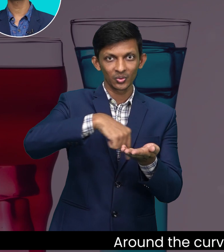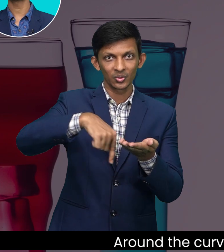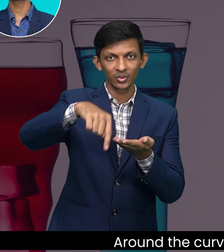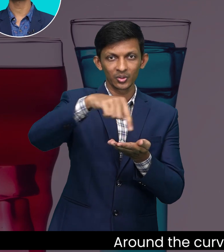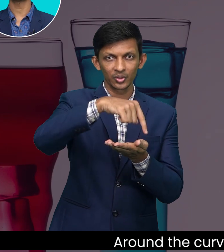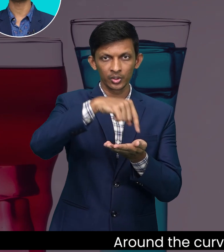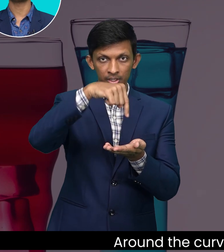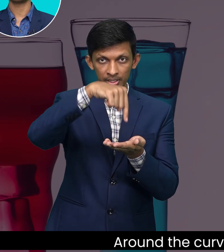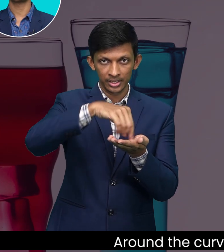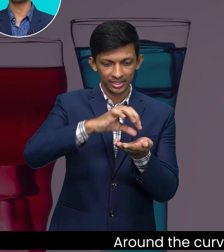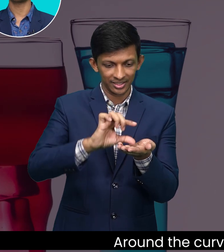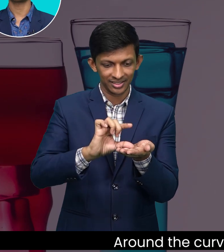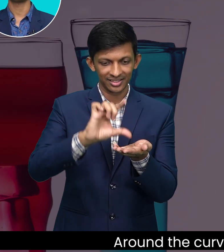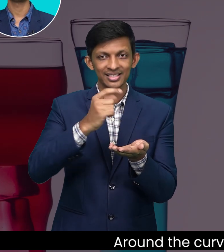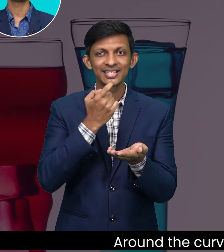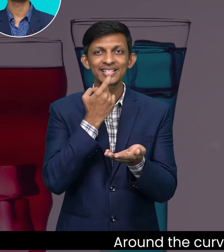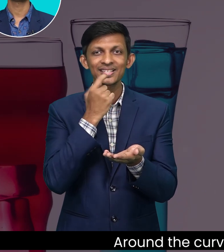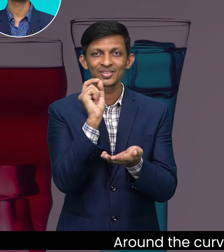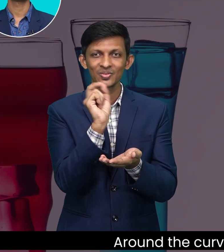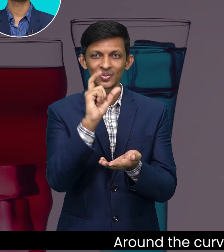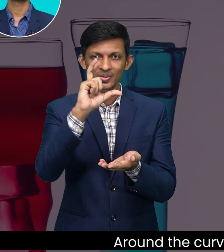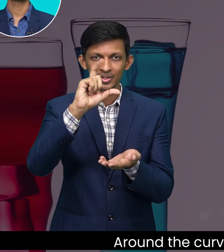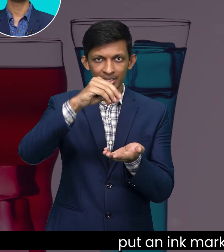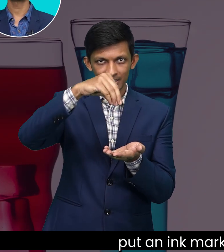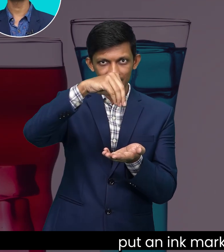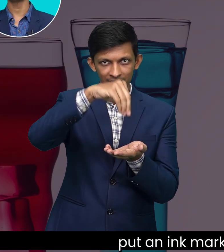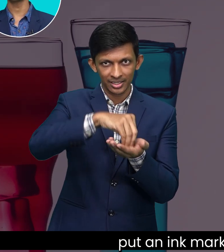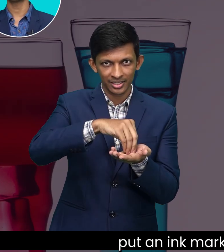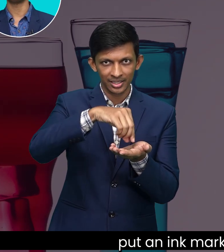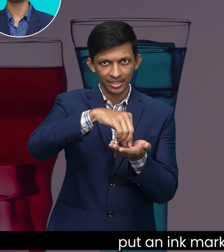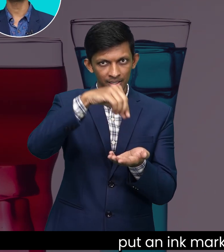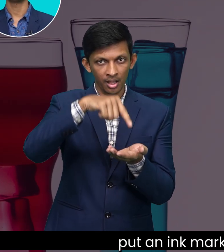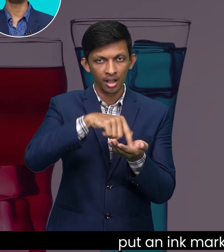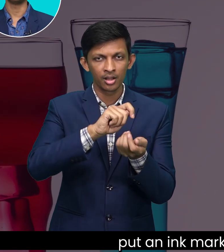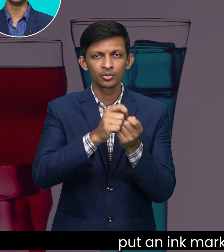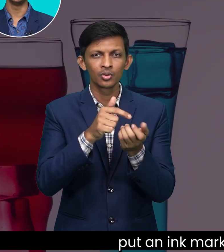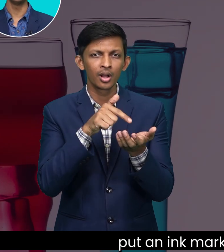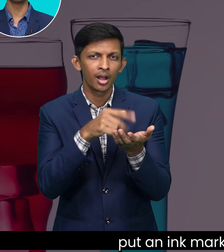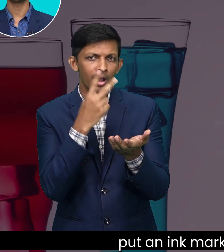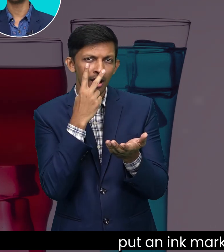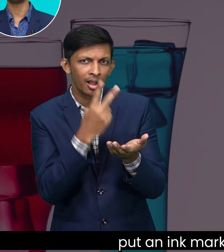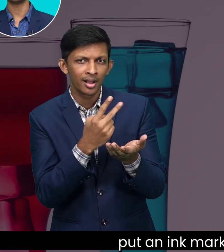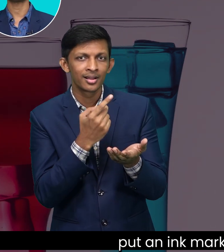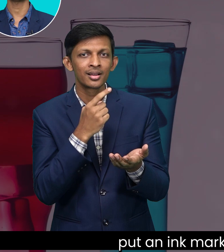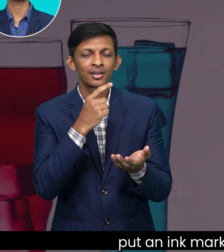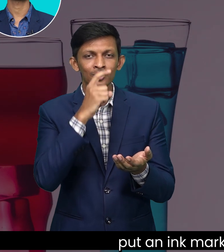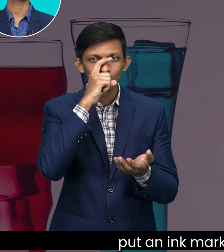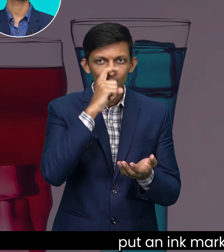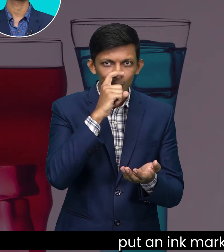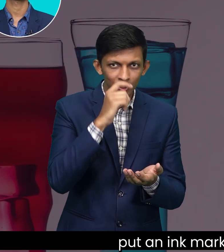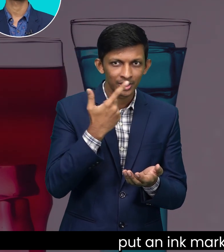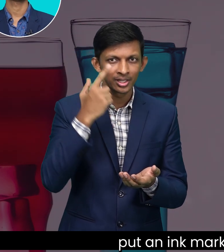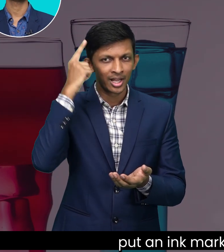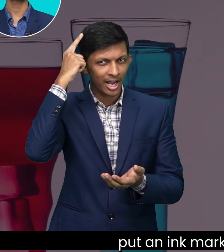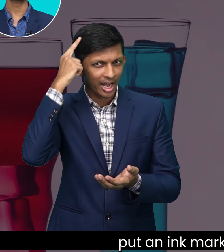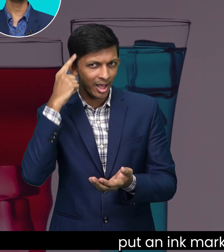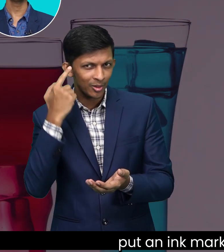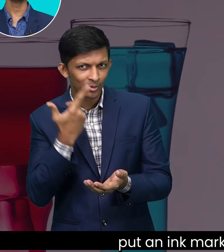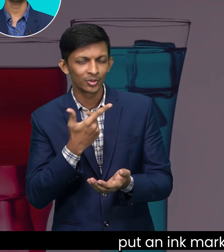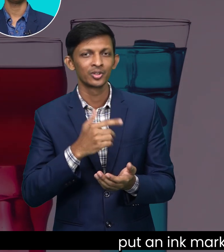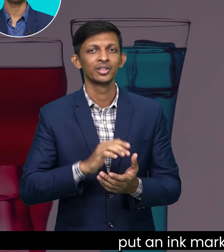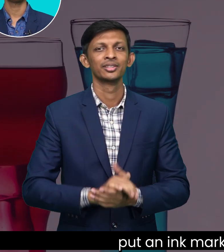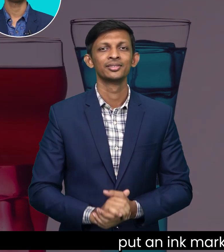Around the curved surface of the chalk, put an ink mark with blue or black ink.